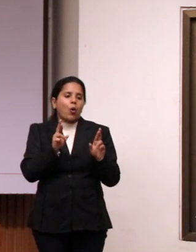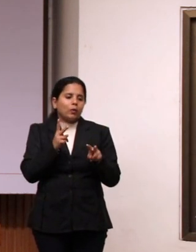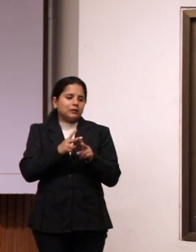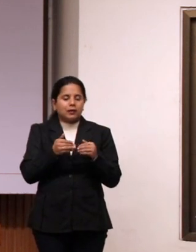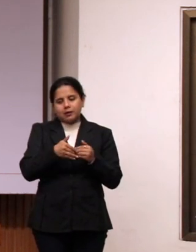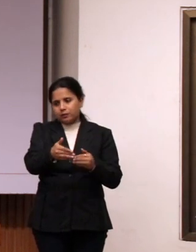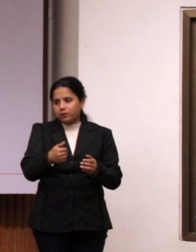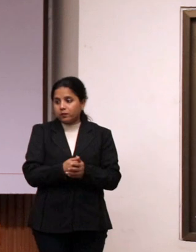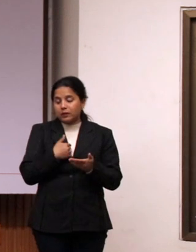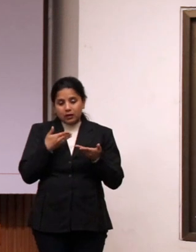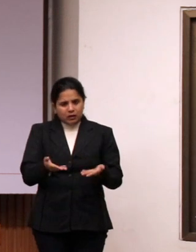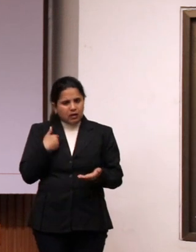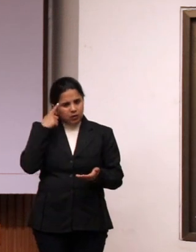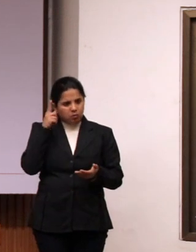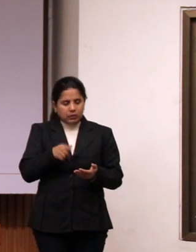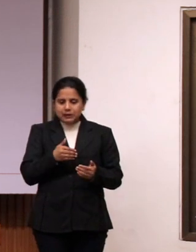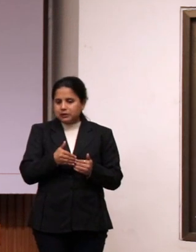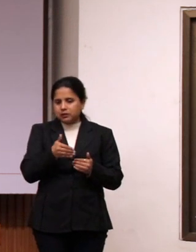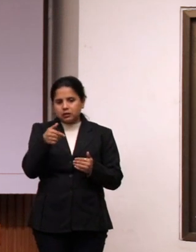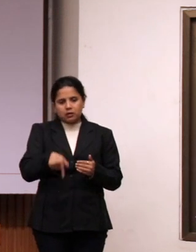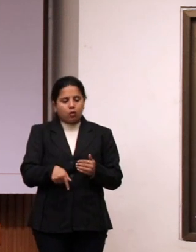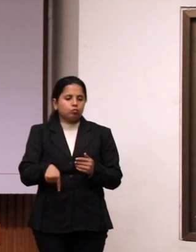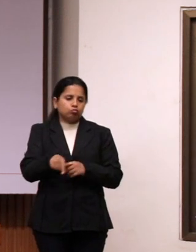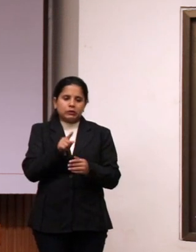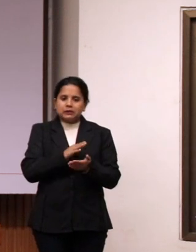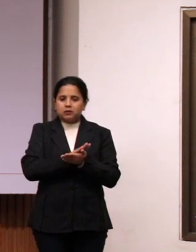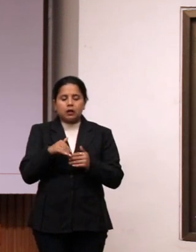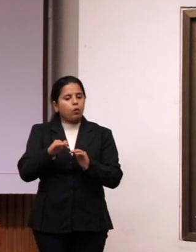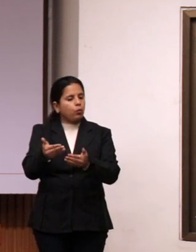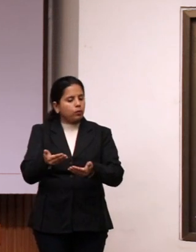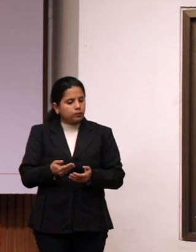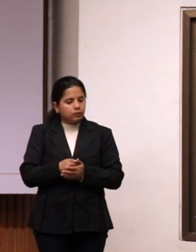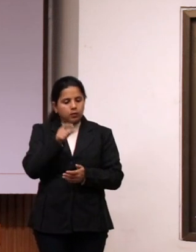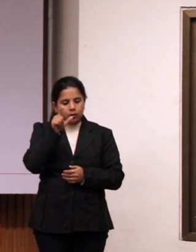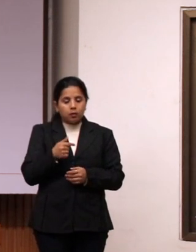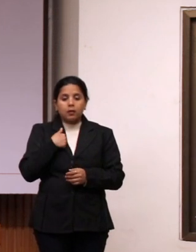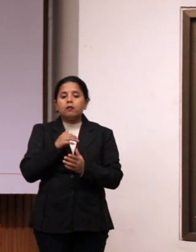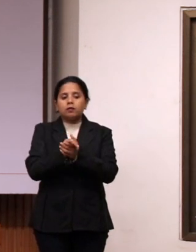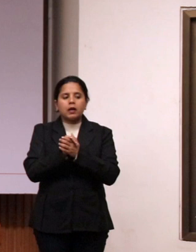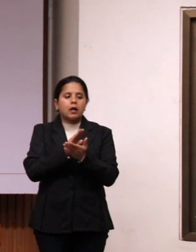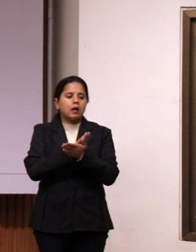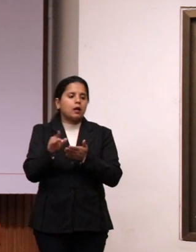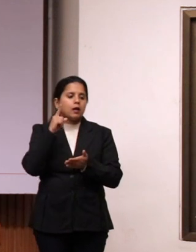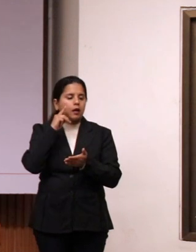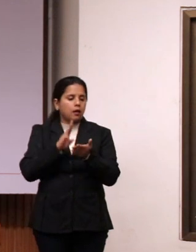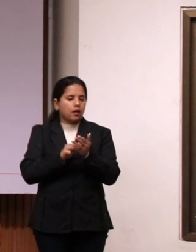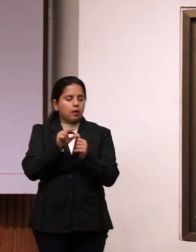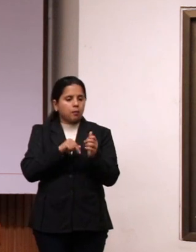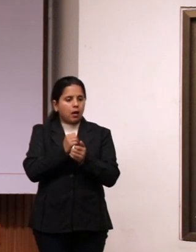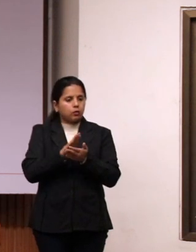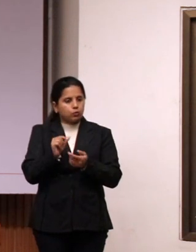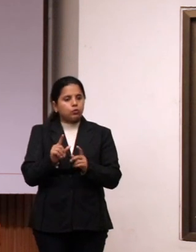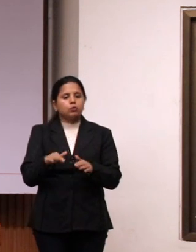so with this, I think we should move to the thing. So I will invite my colleague Himanshu to please hand over